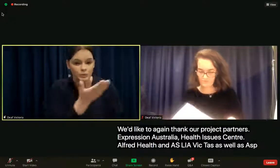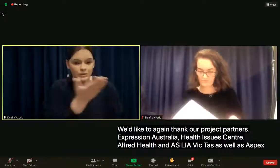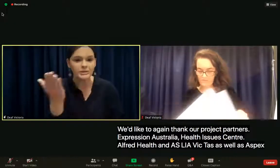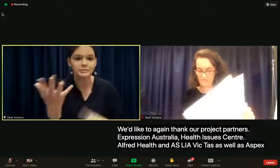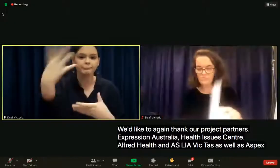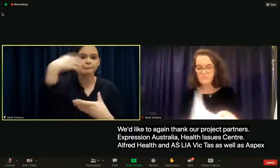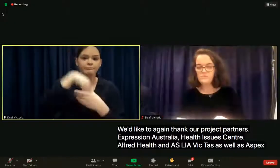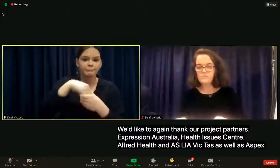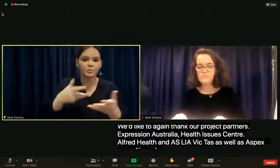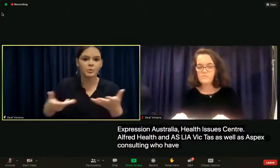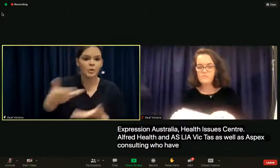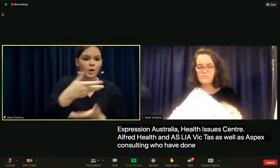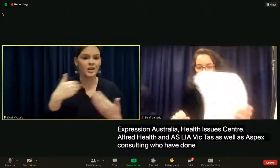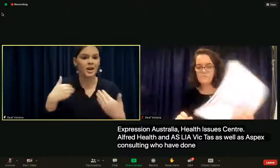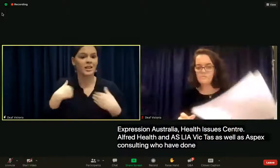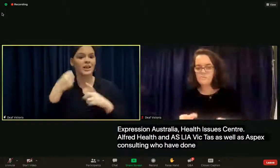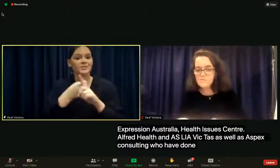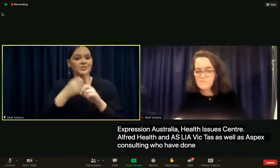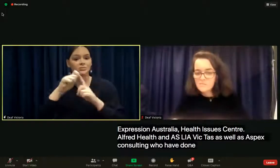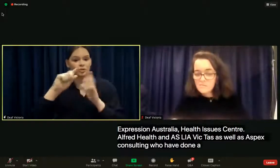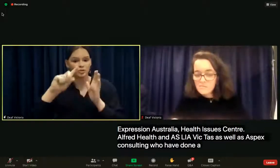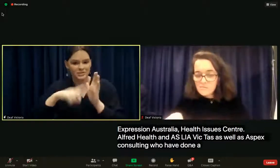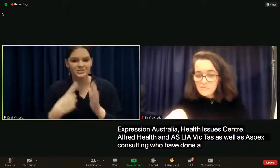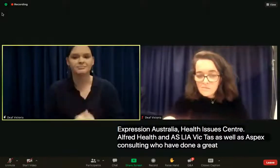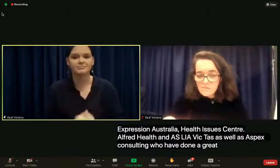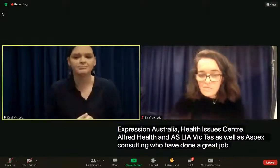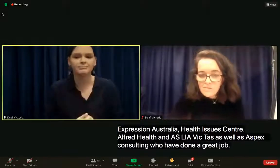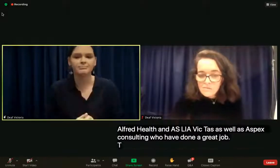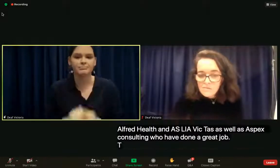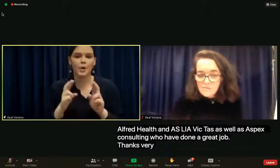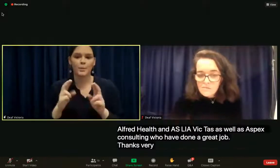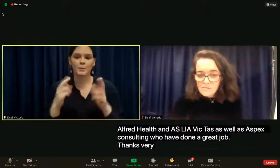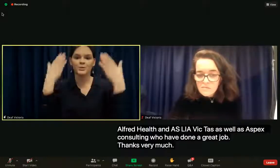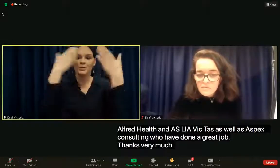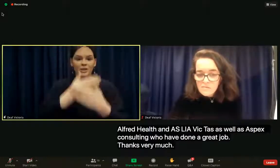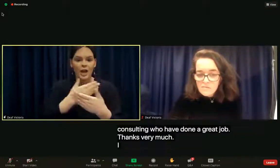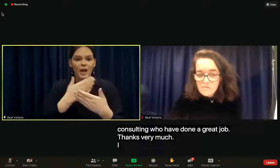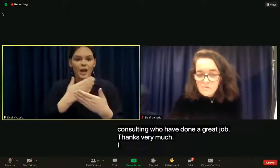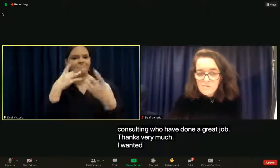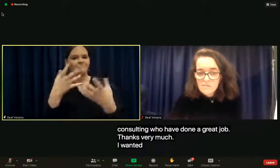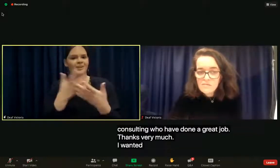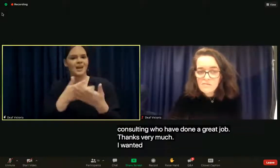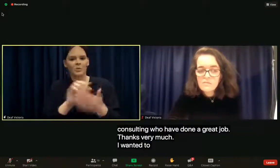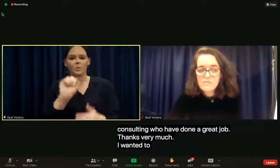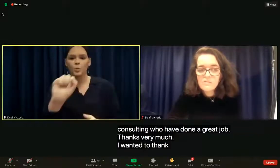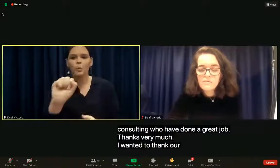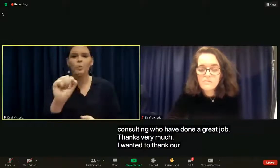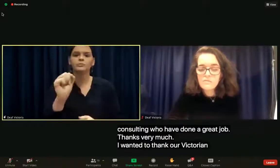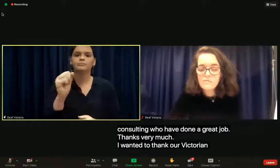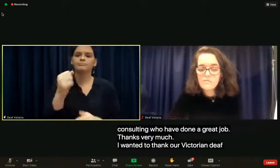I wanted to thank our Victorian Deaf community as well for your input to the